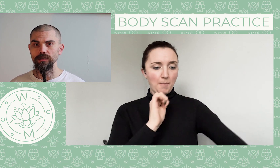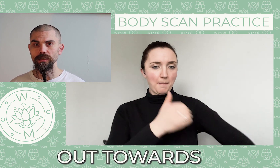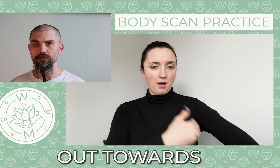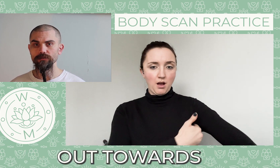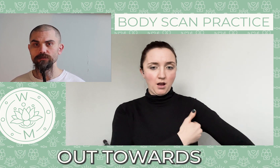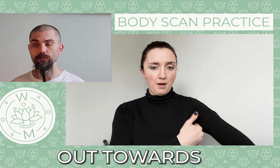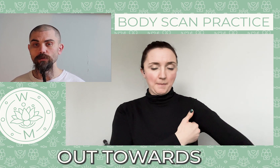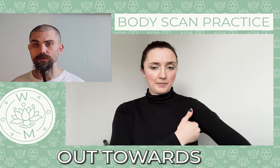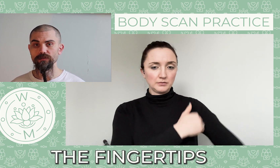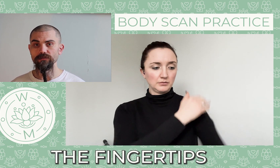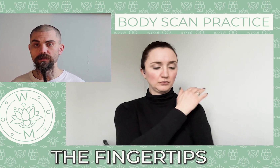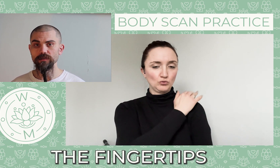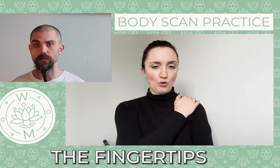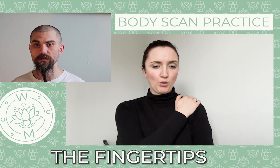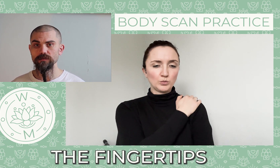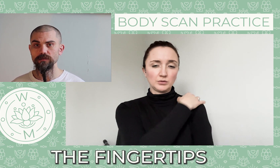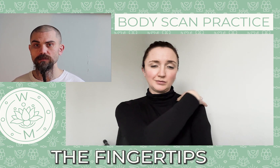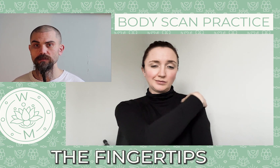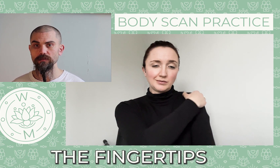out towards the fingertips.